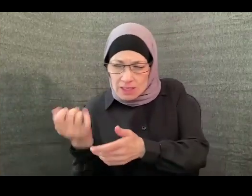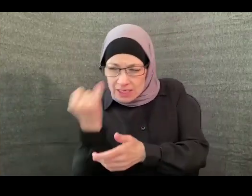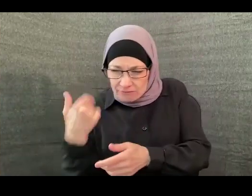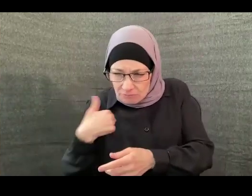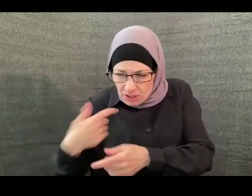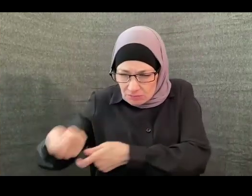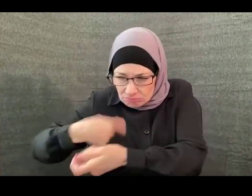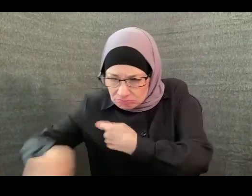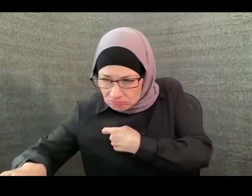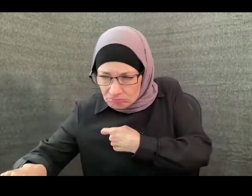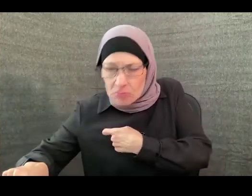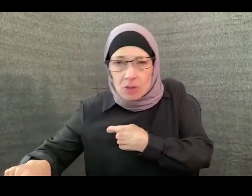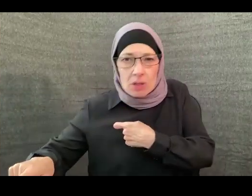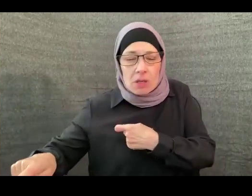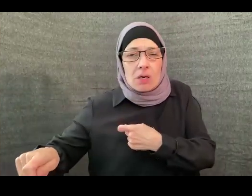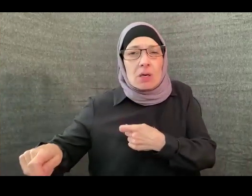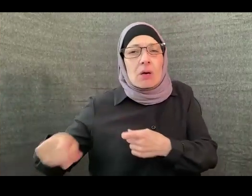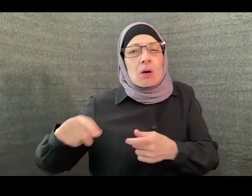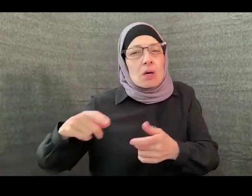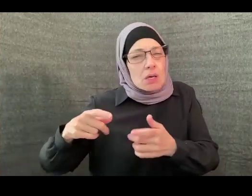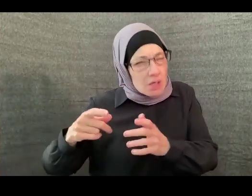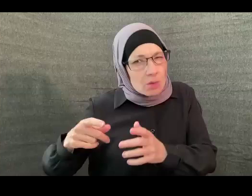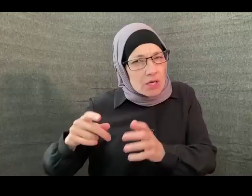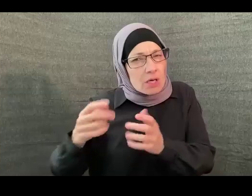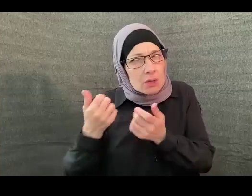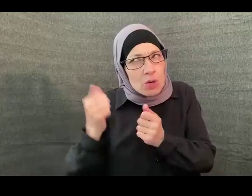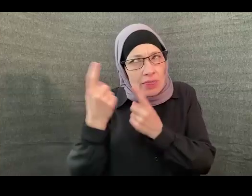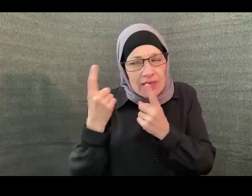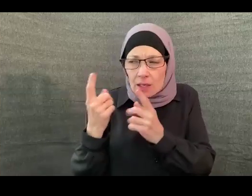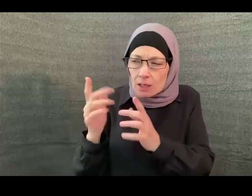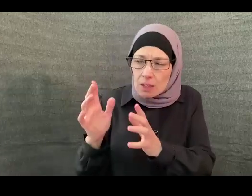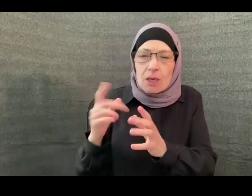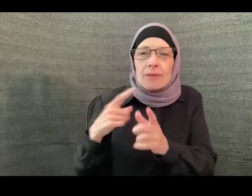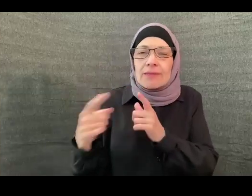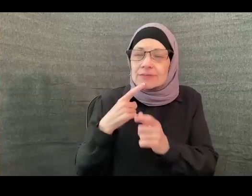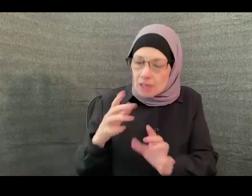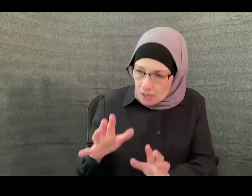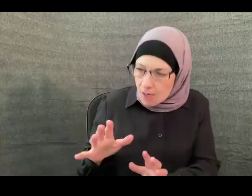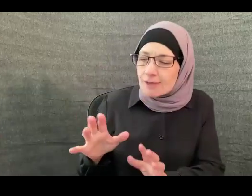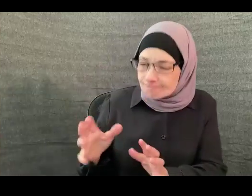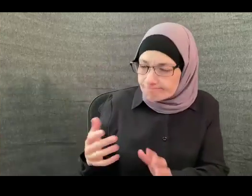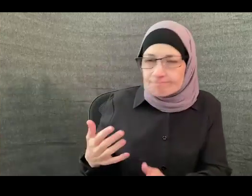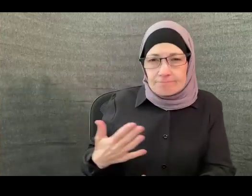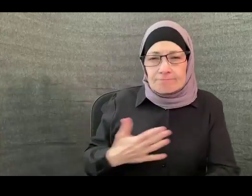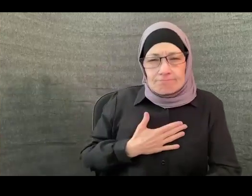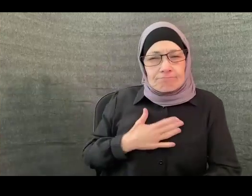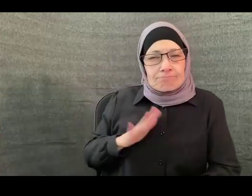hearts and tell them, you are my brother, you are my sister, I'm going to help you as much as I can.